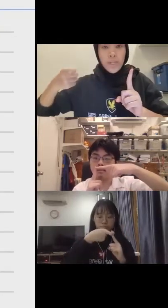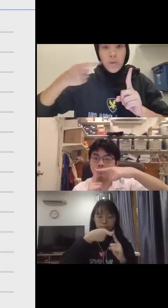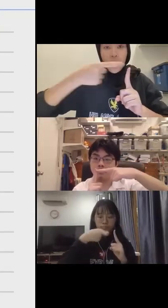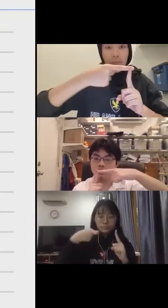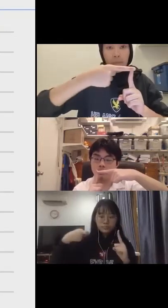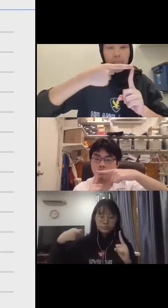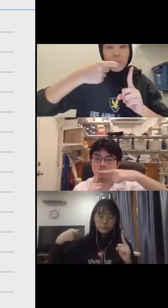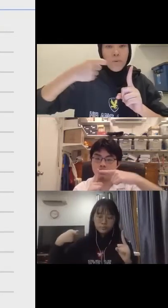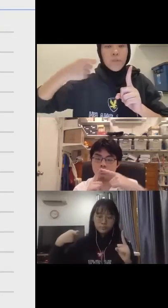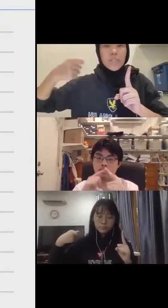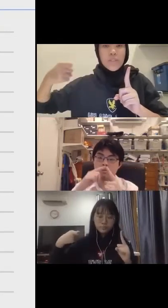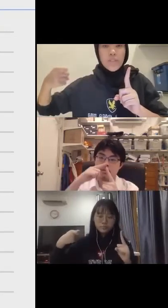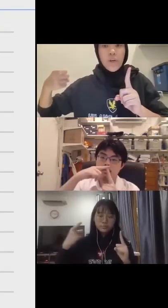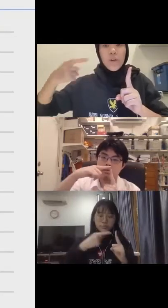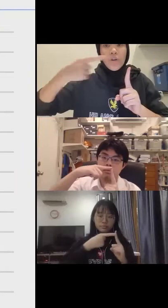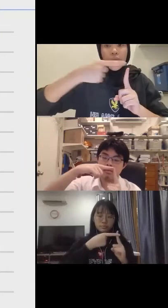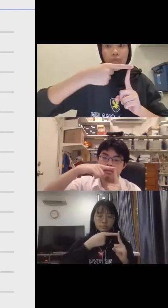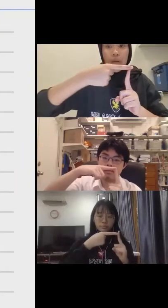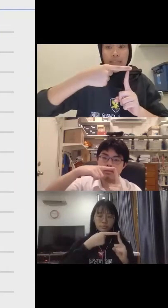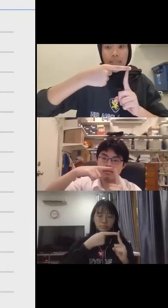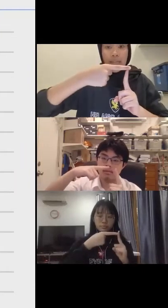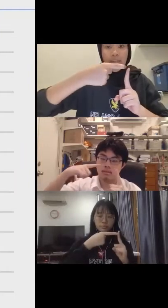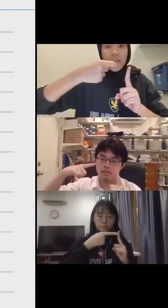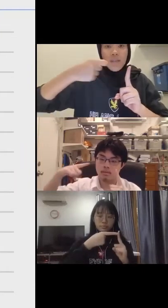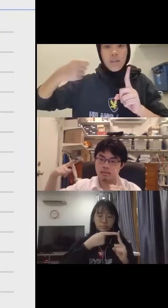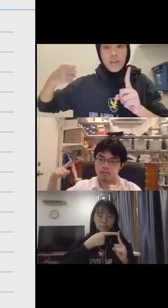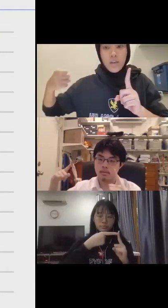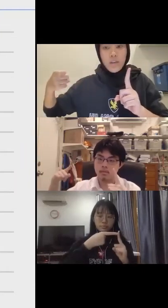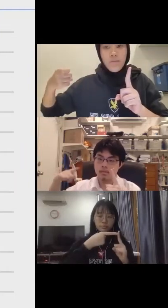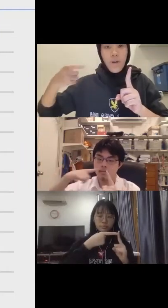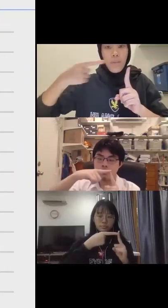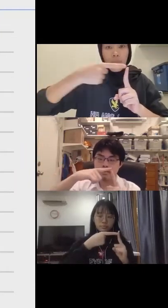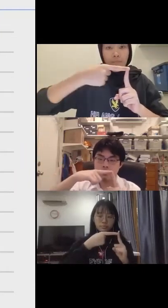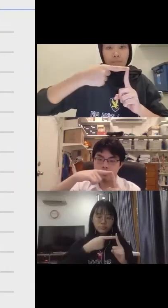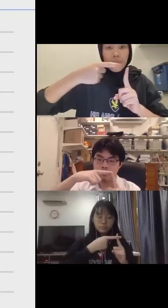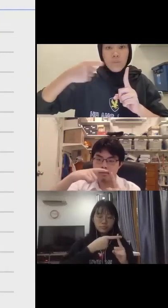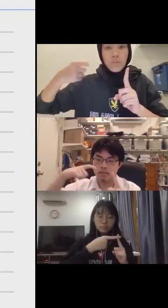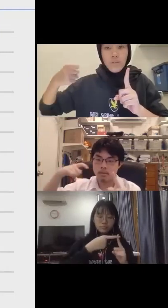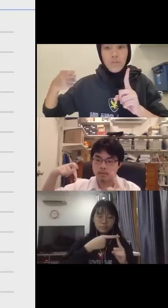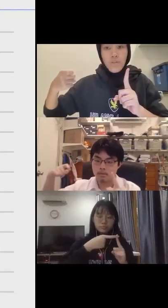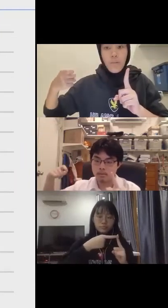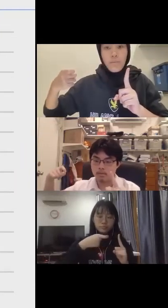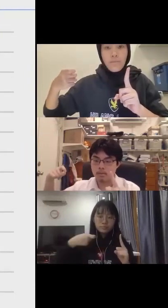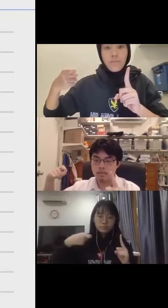pull it away, pull it to your right side. From,